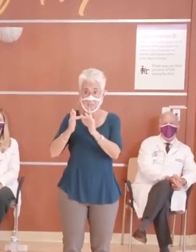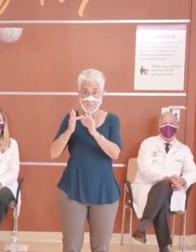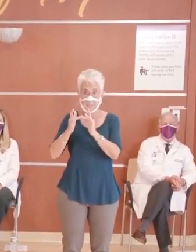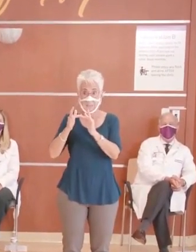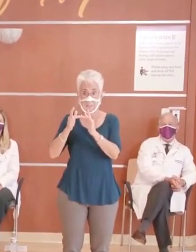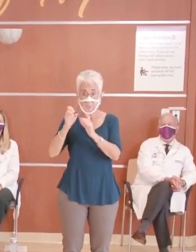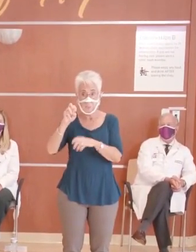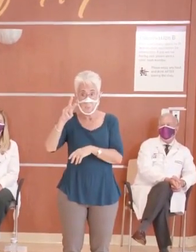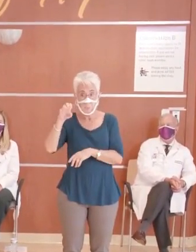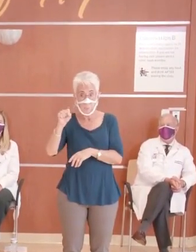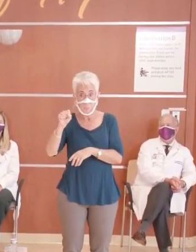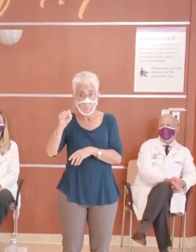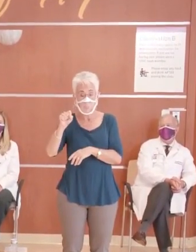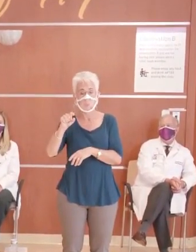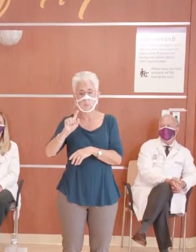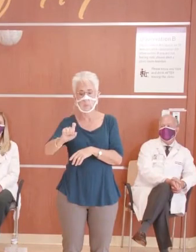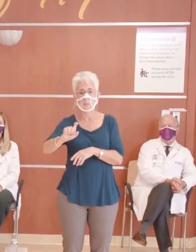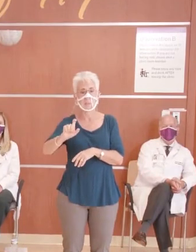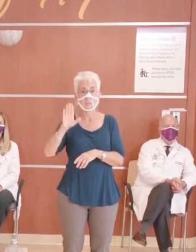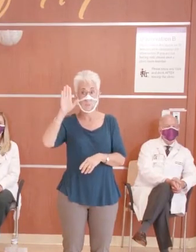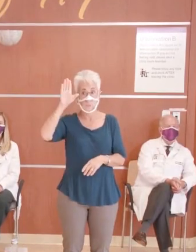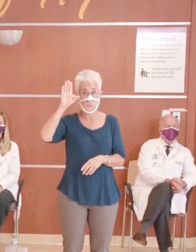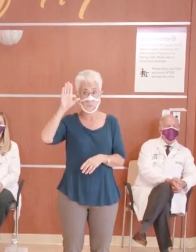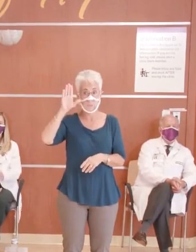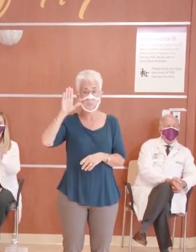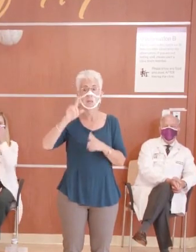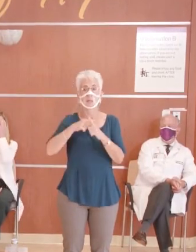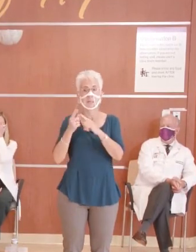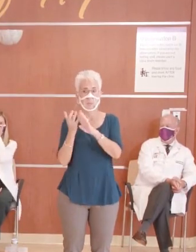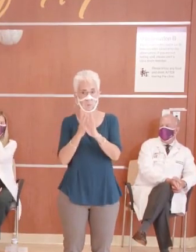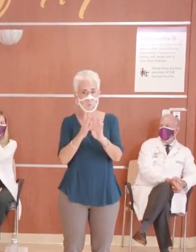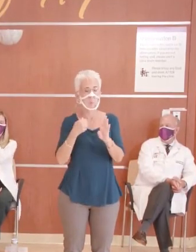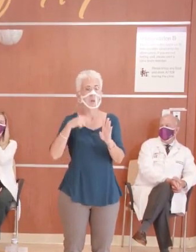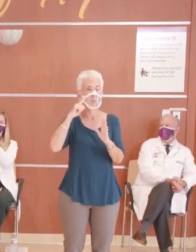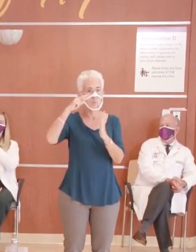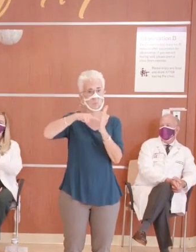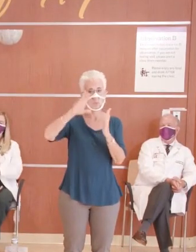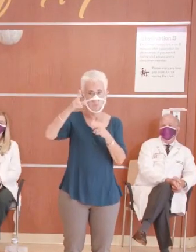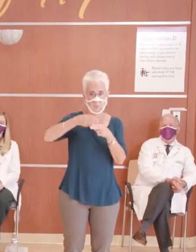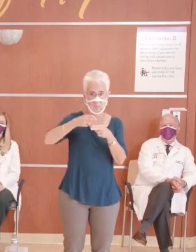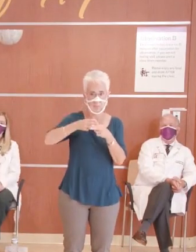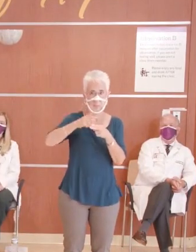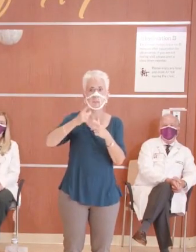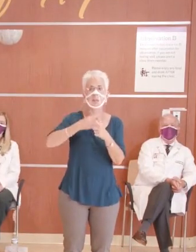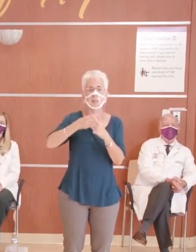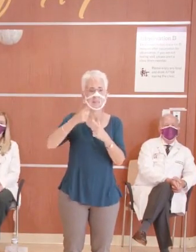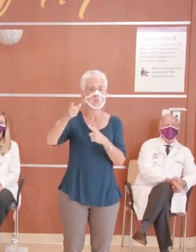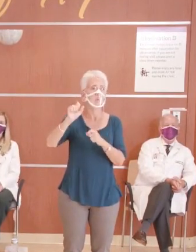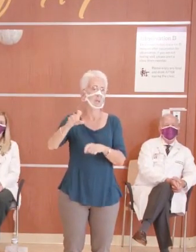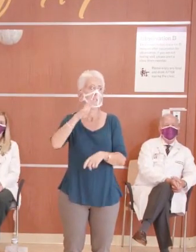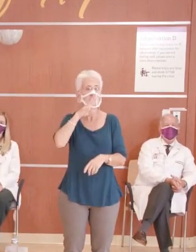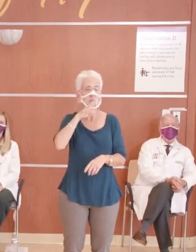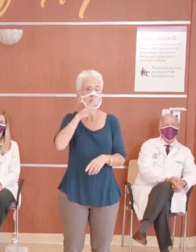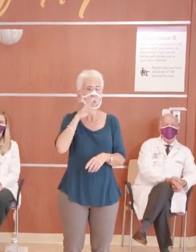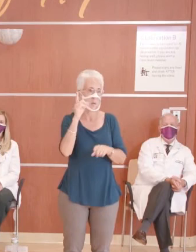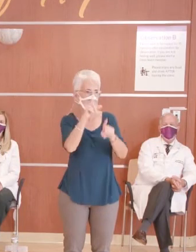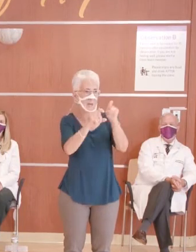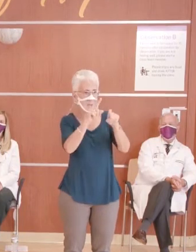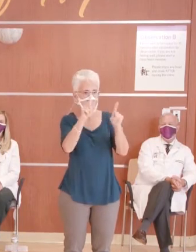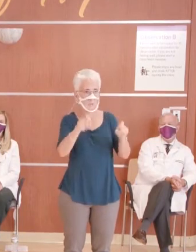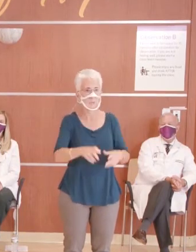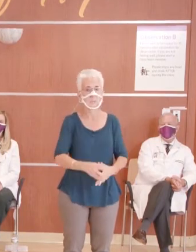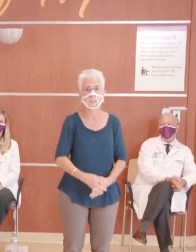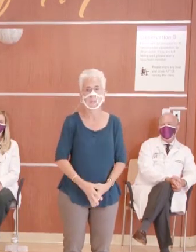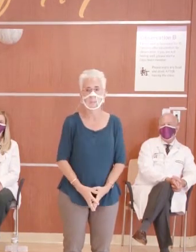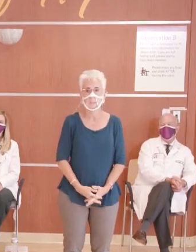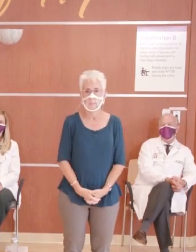the raise hand feature and you'll be put into the queue. I'll read your name and your line will be unmuted for you to ask your question, or